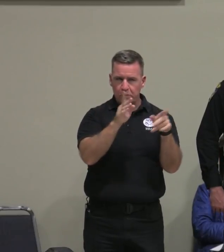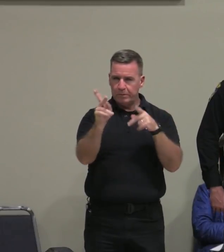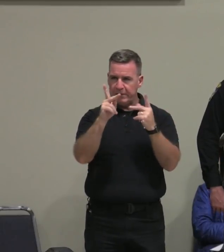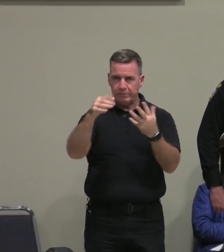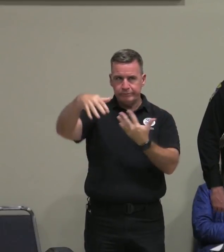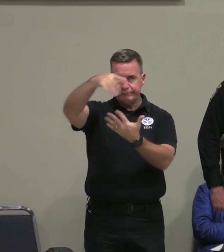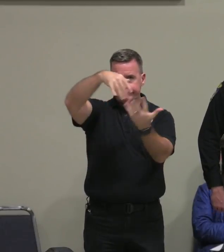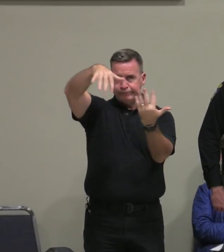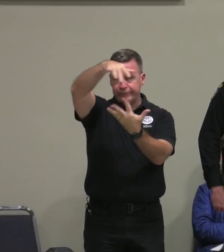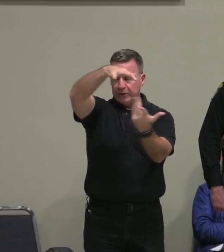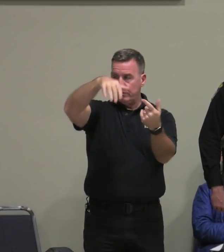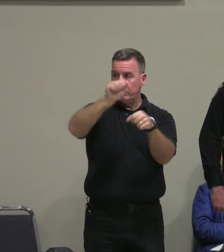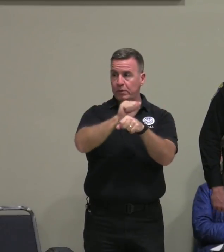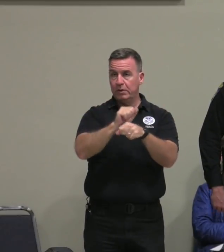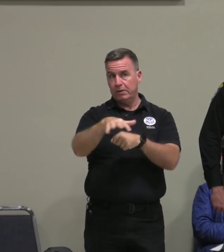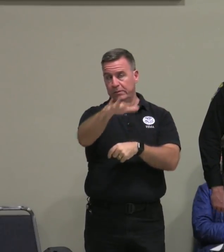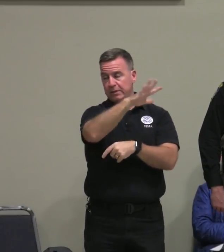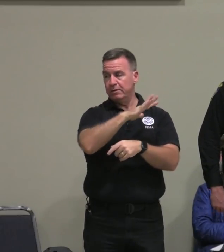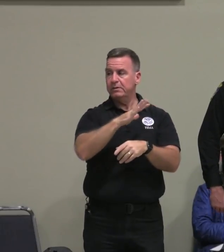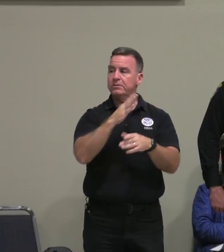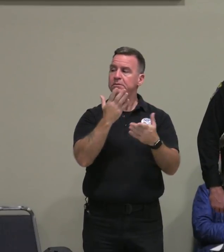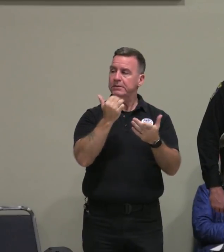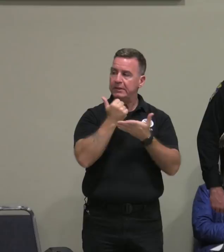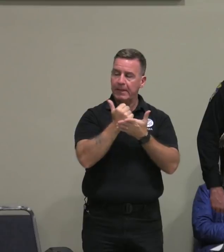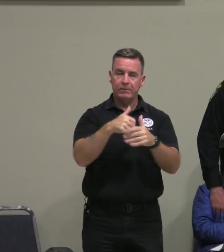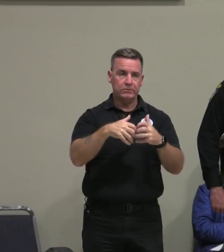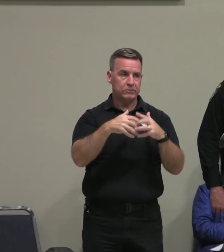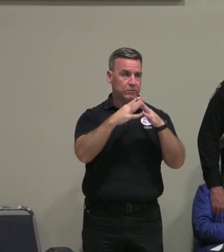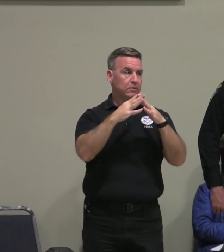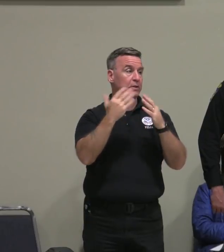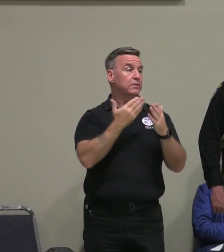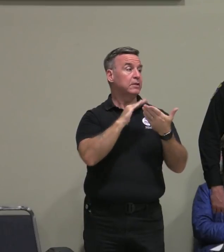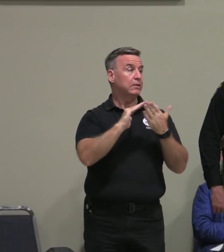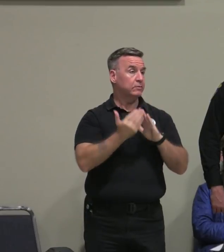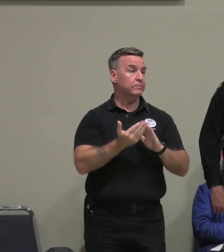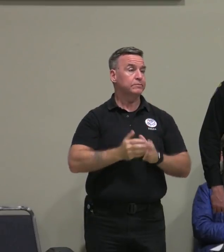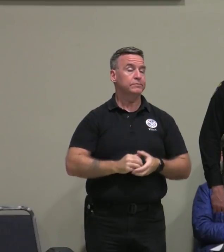people that are up there working to help restore our town.